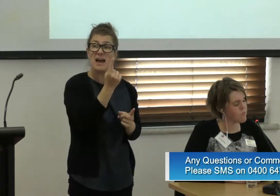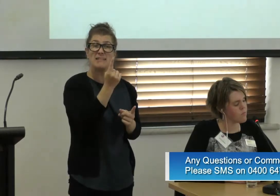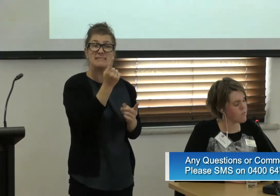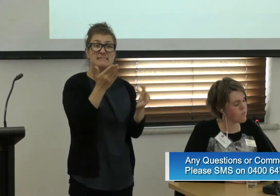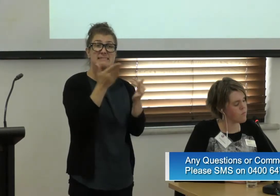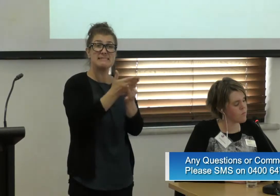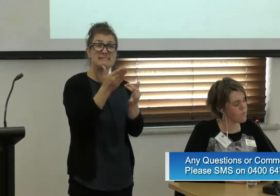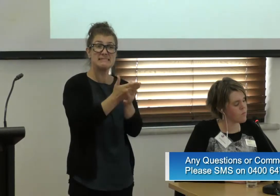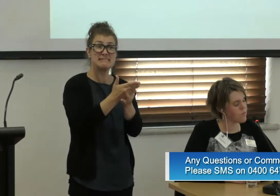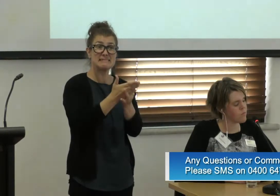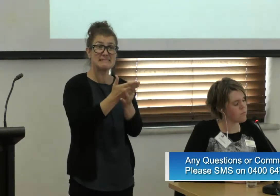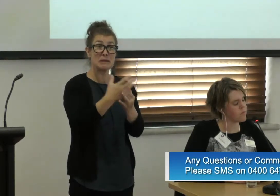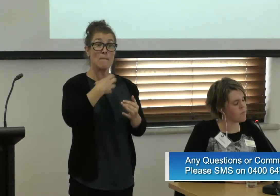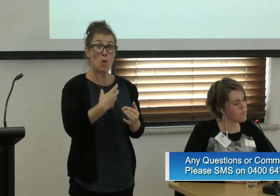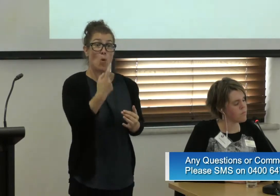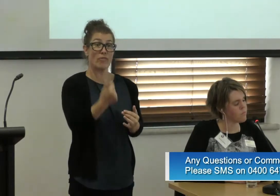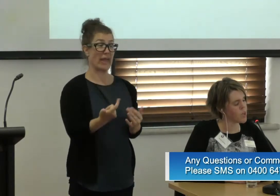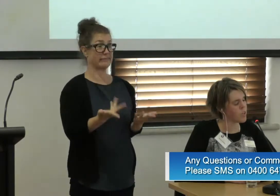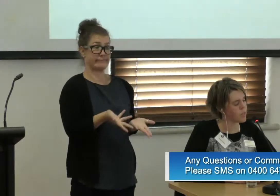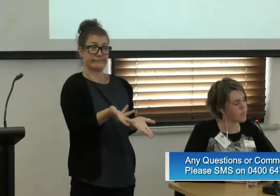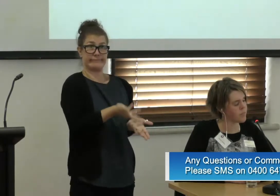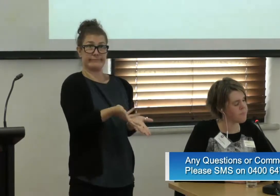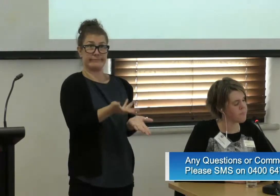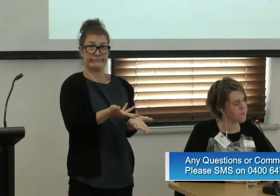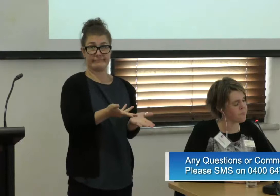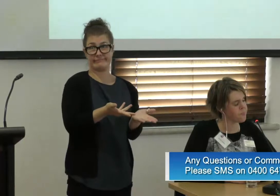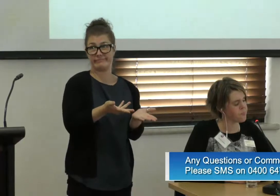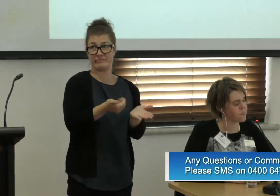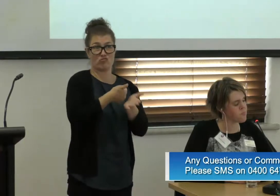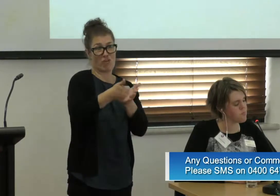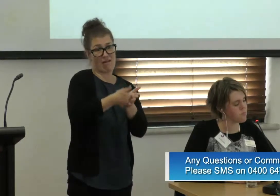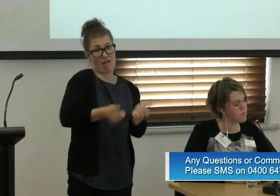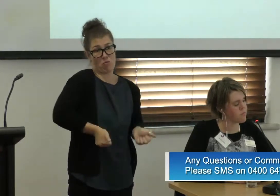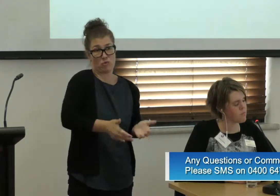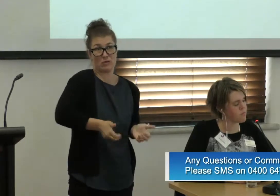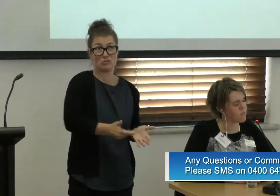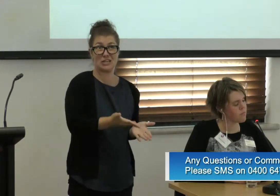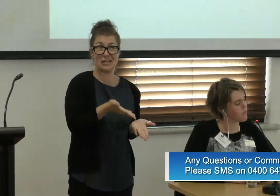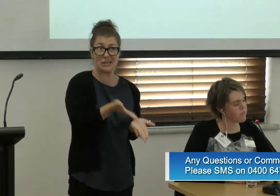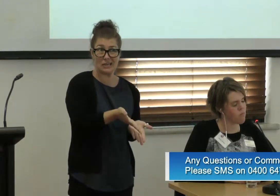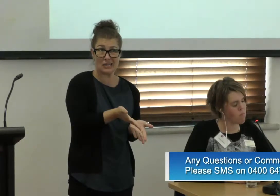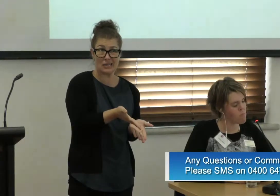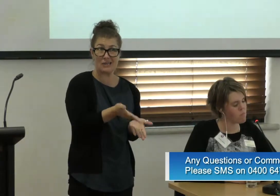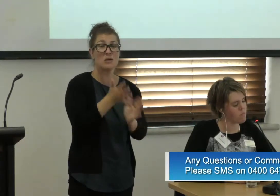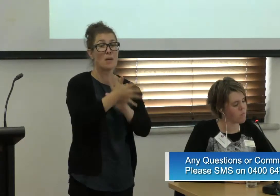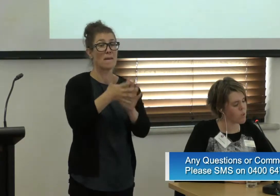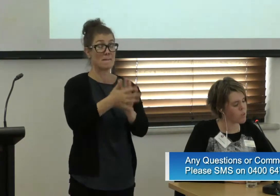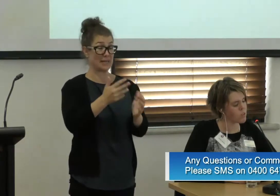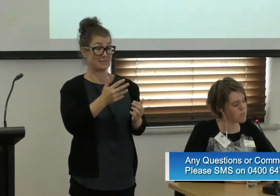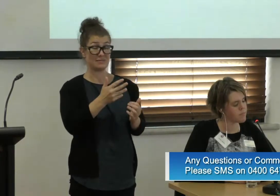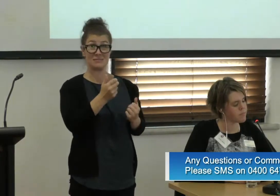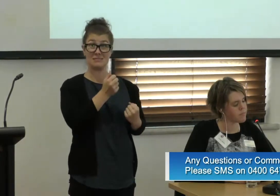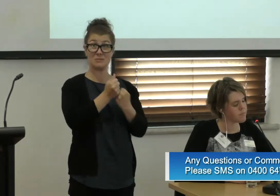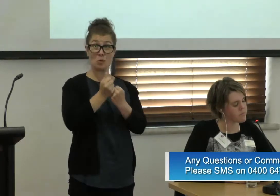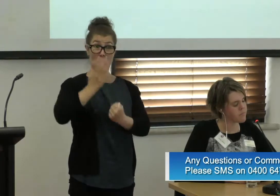it, beyond a standard wheelchair once she's in aged care. Yeah. So this will not suit her support needs at all,